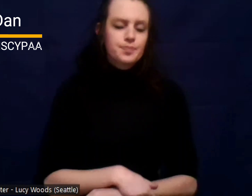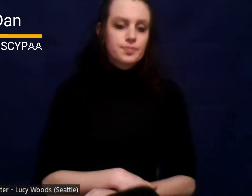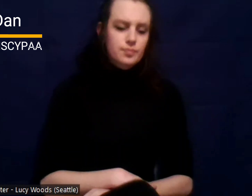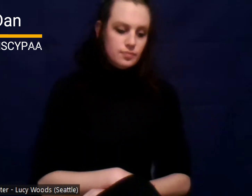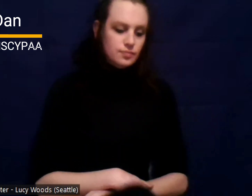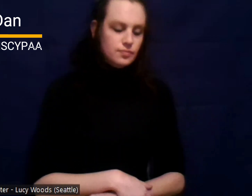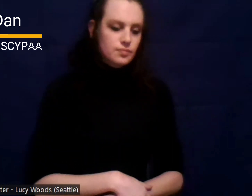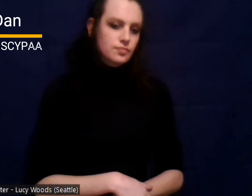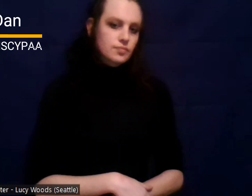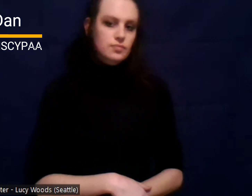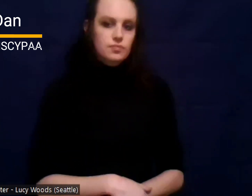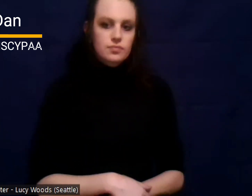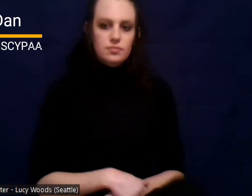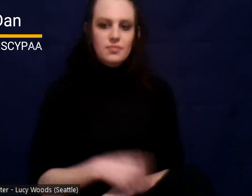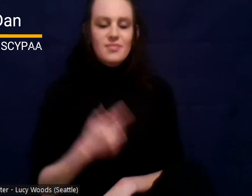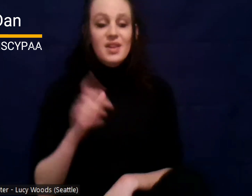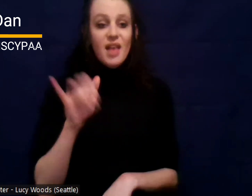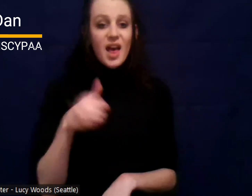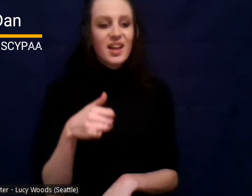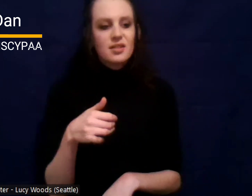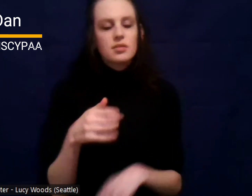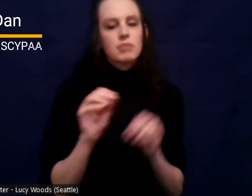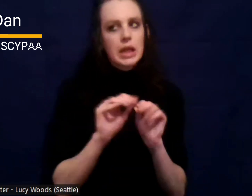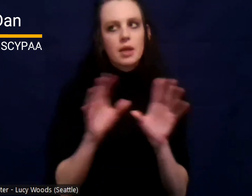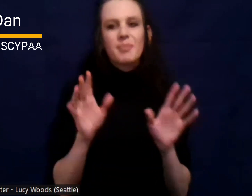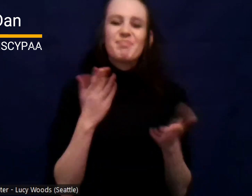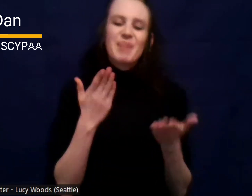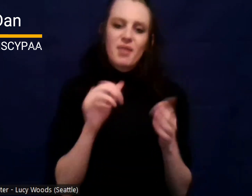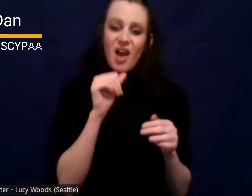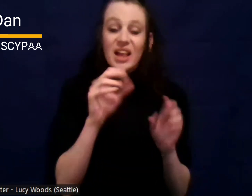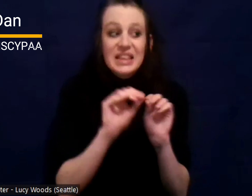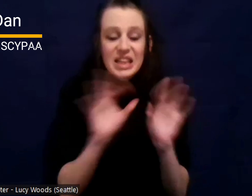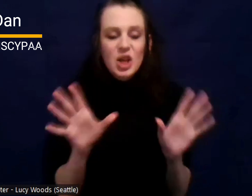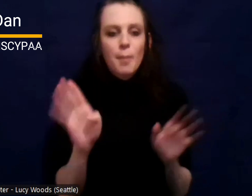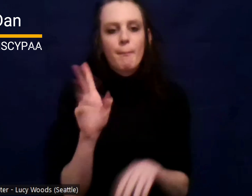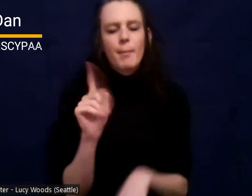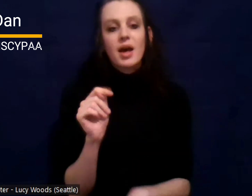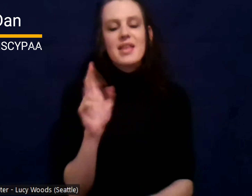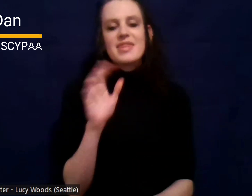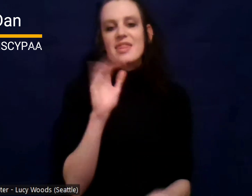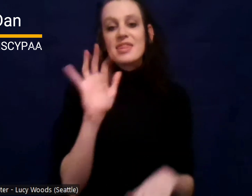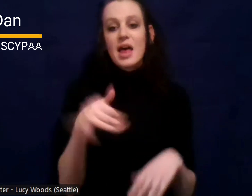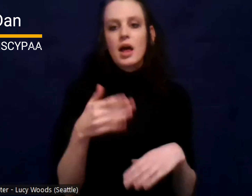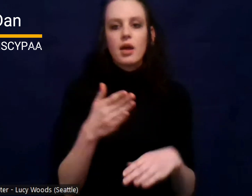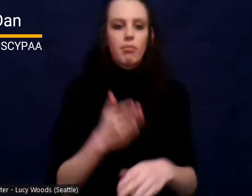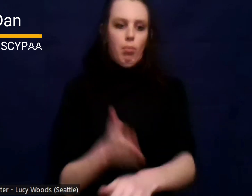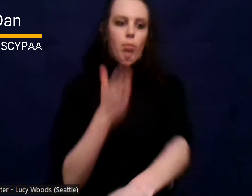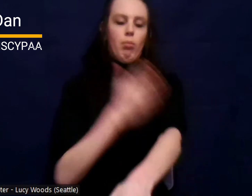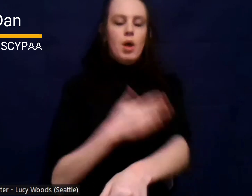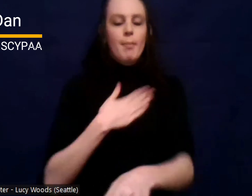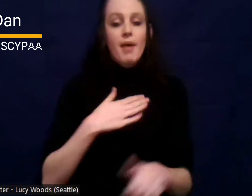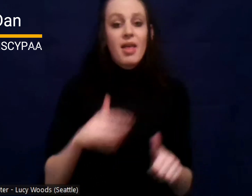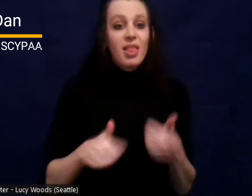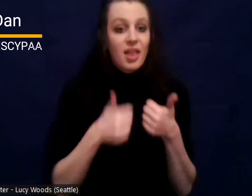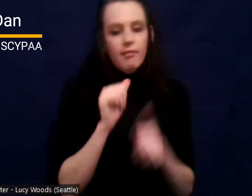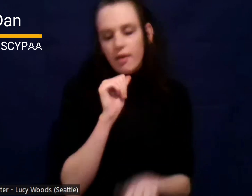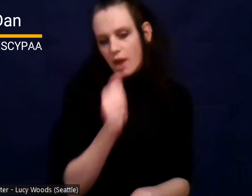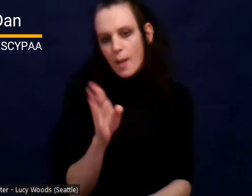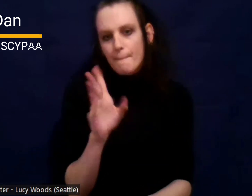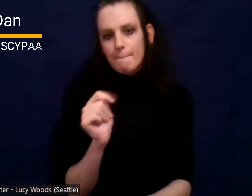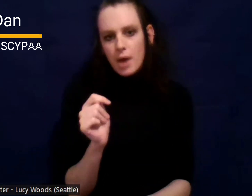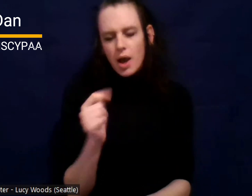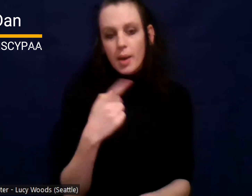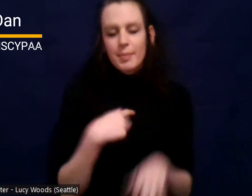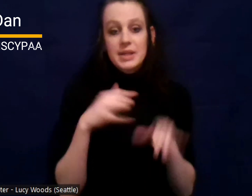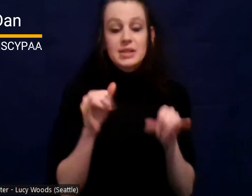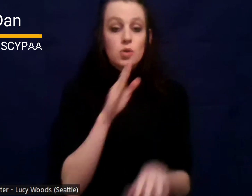that obviously, oh, I shouldn't say obviously, but for me that wasn't really enough to like improve my life, but it did keep me sober long enough to figure